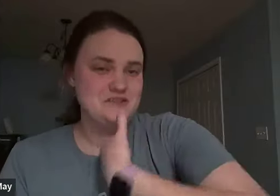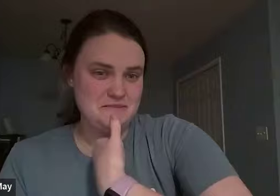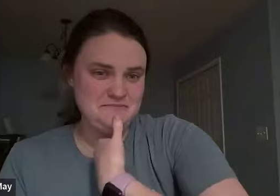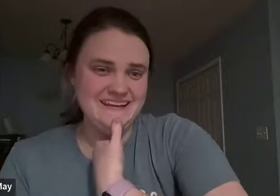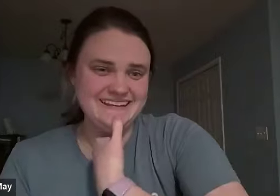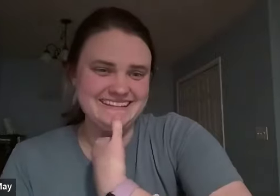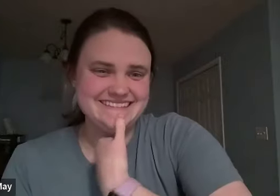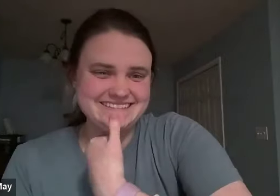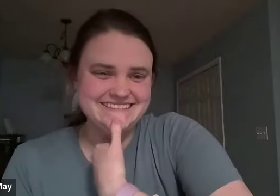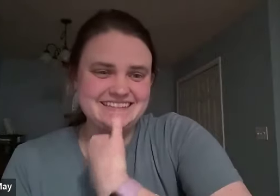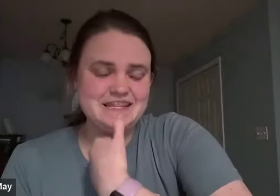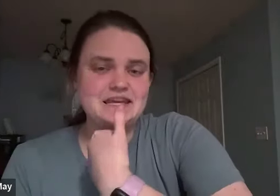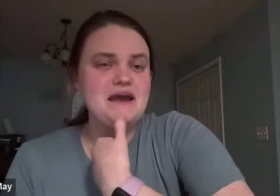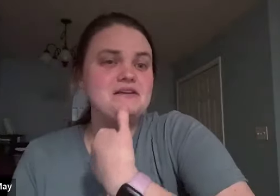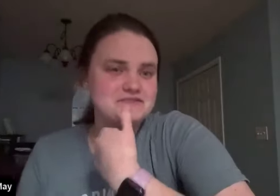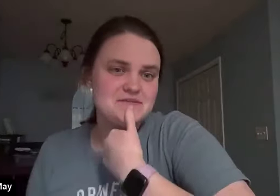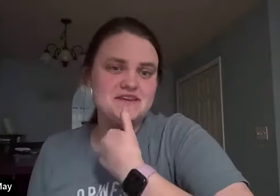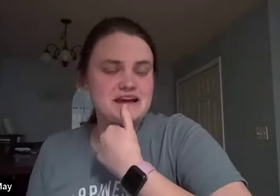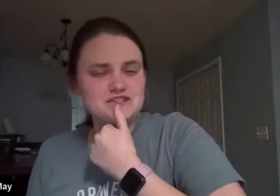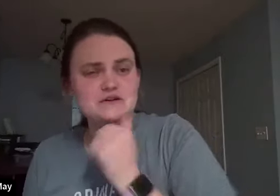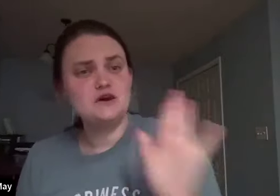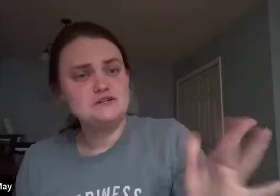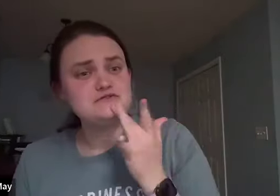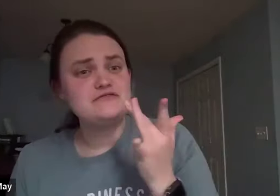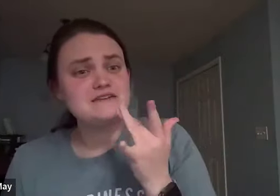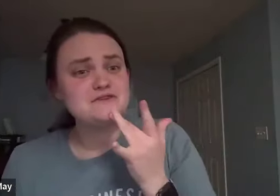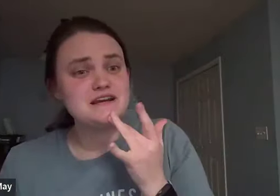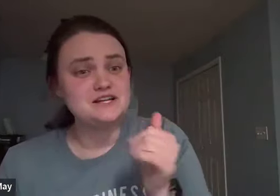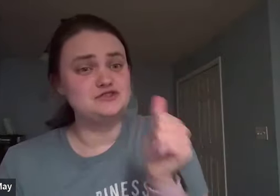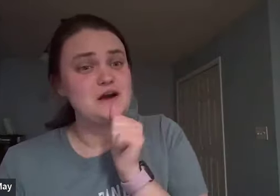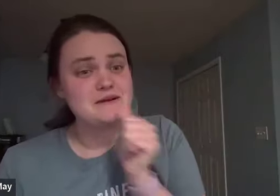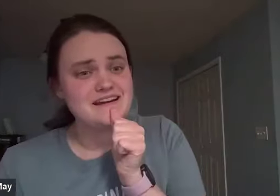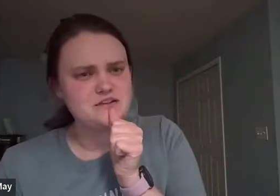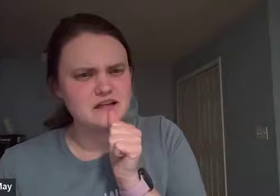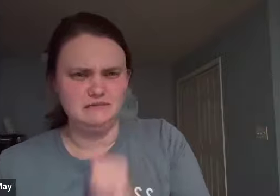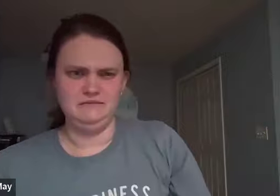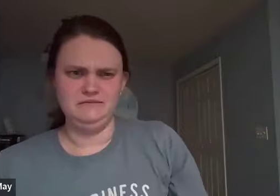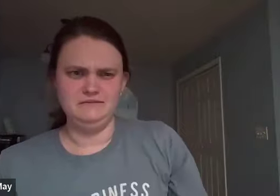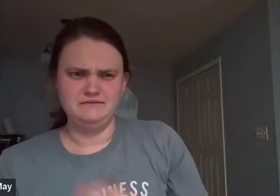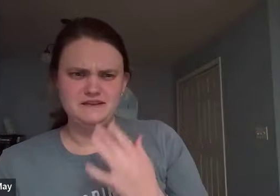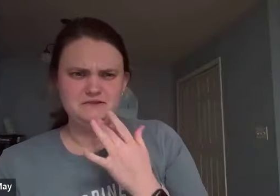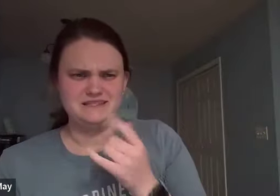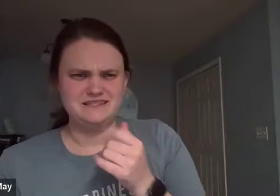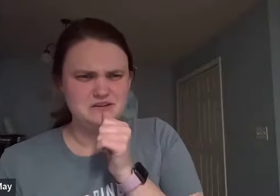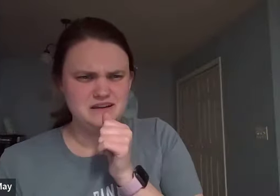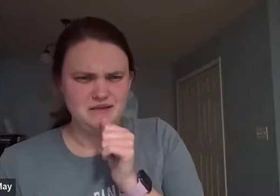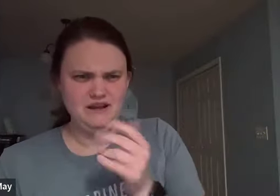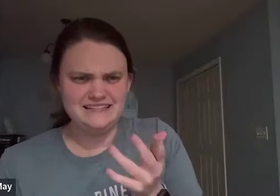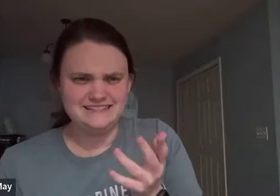thumb. The amount of times I've asked students, oh, is your favorite a strawberry? And they're like, favorite secret? What?